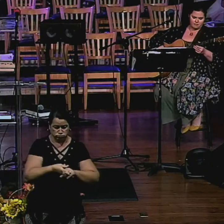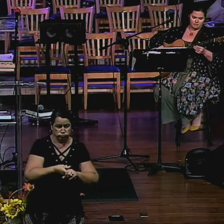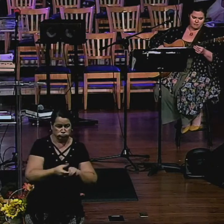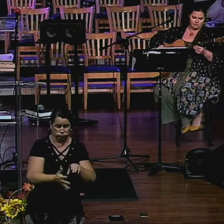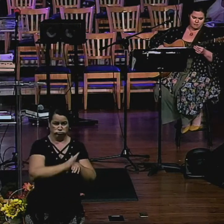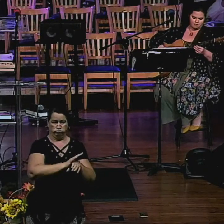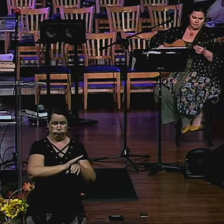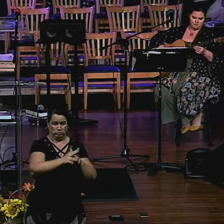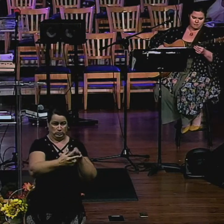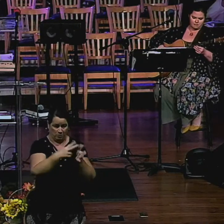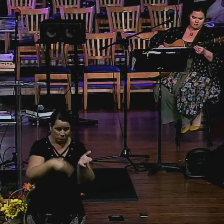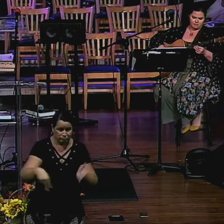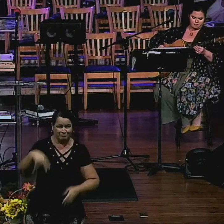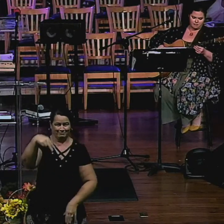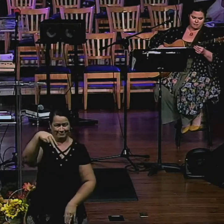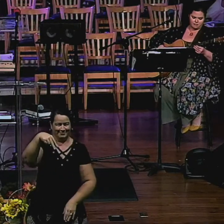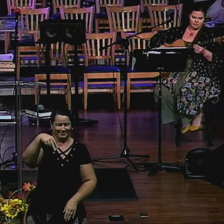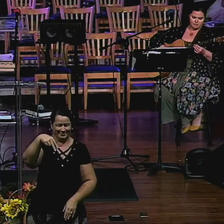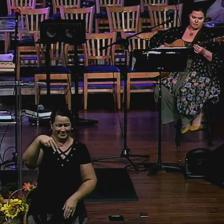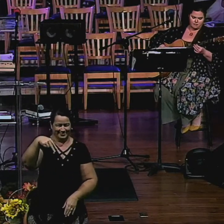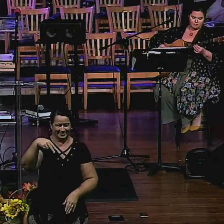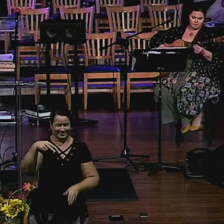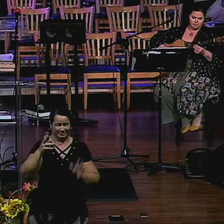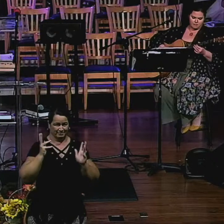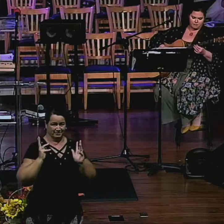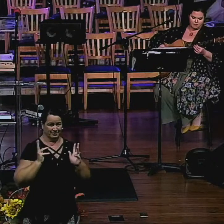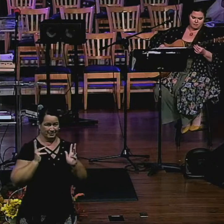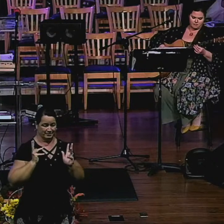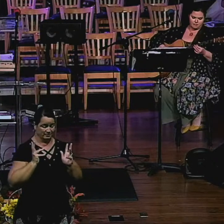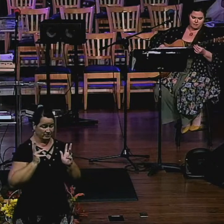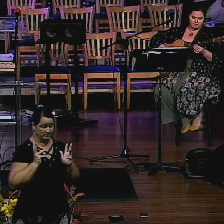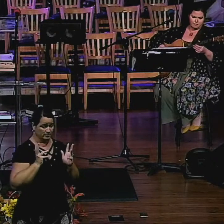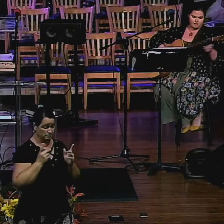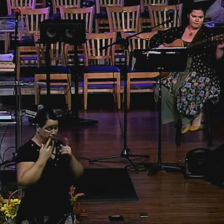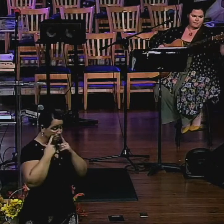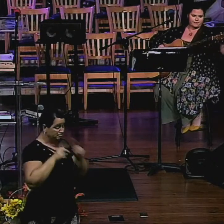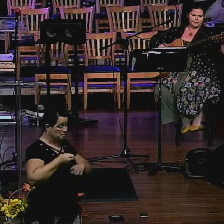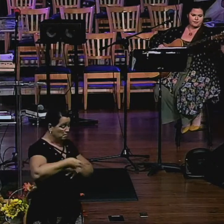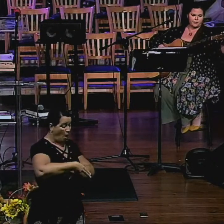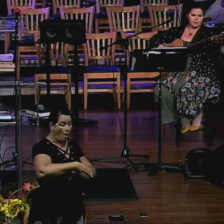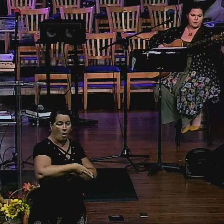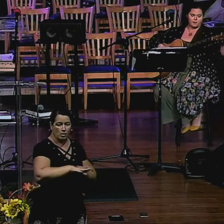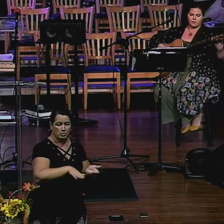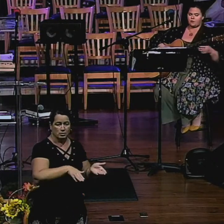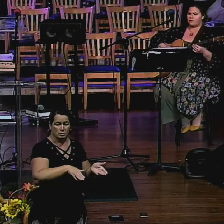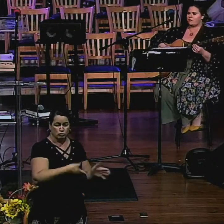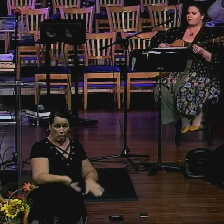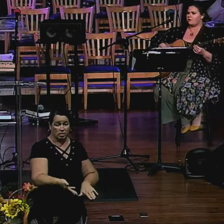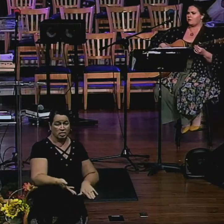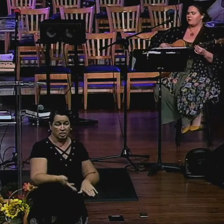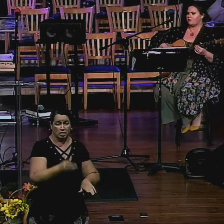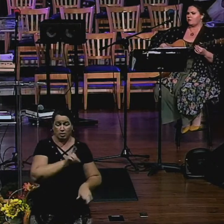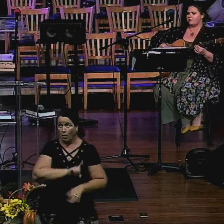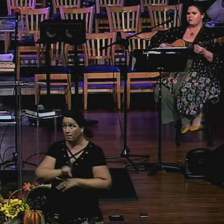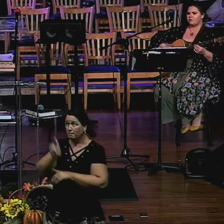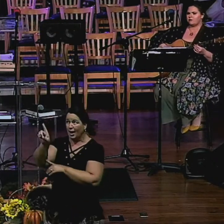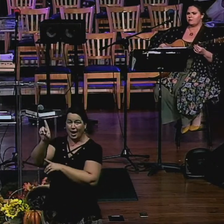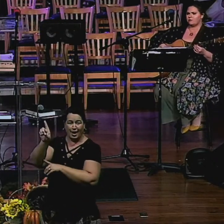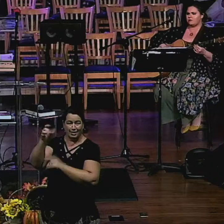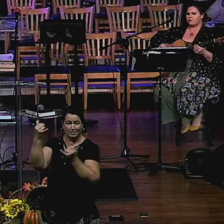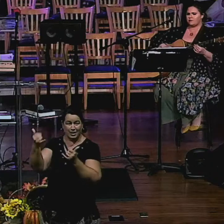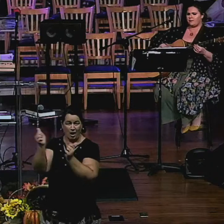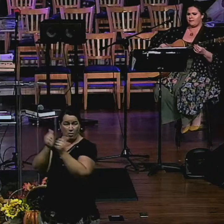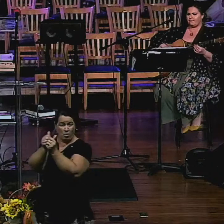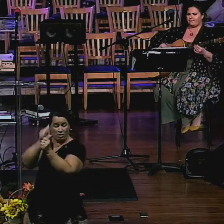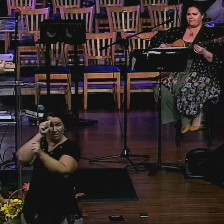actual risen body leaving the grave, preaching the spirits in hell, ascending back to the Father. He's at the right hand.